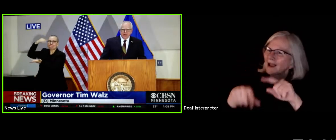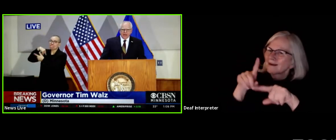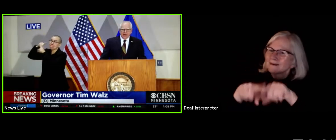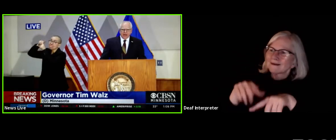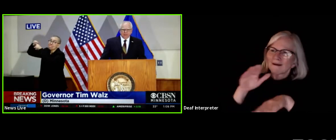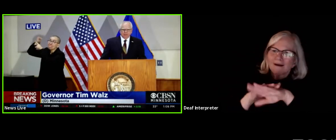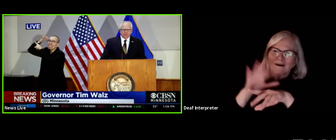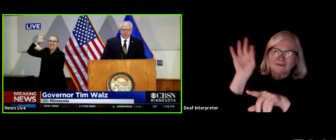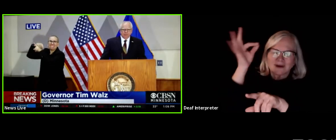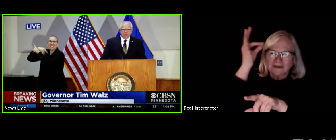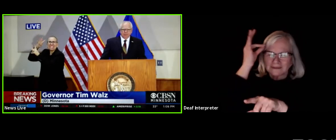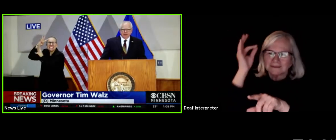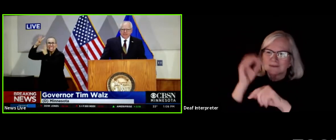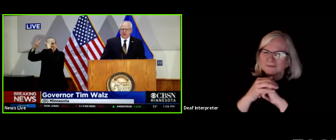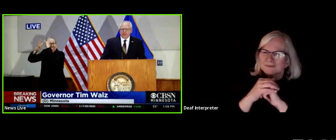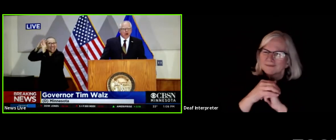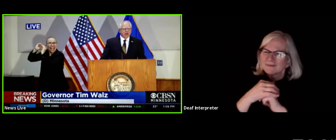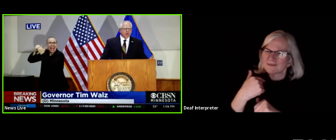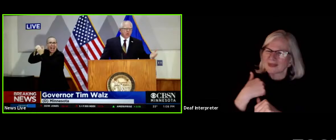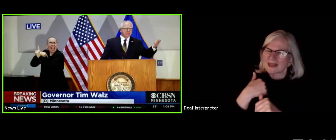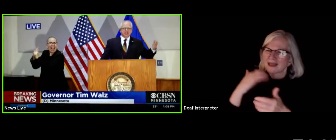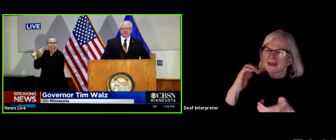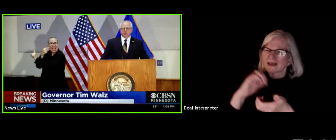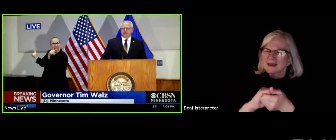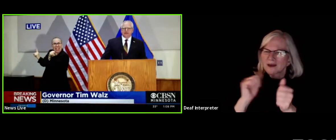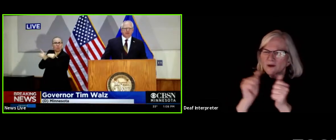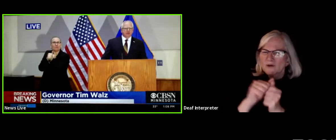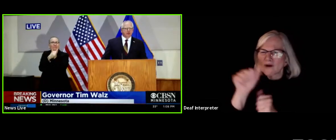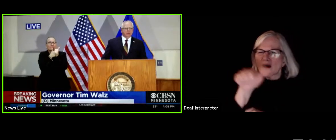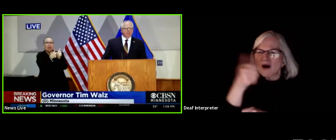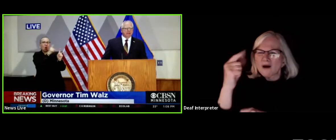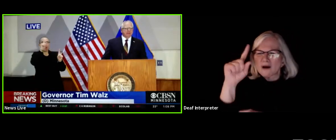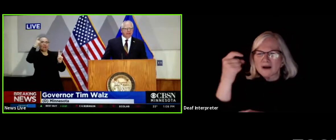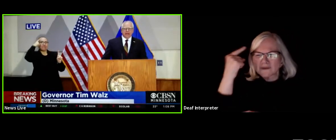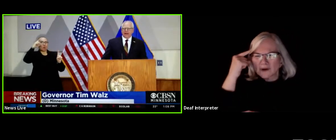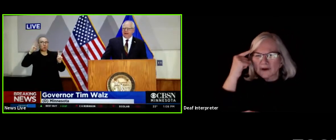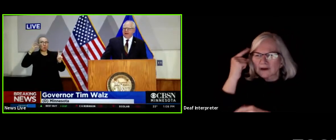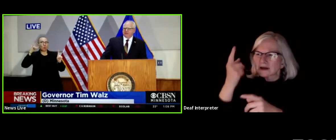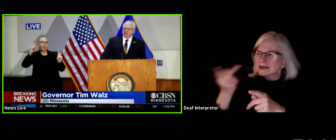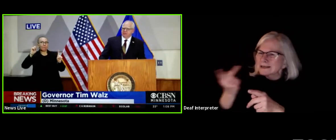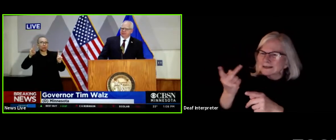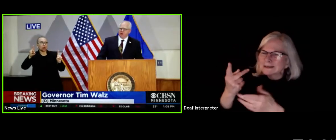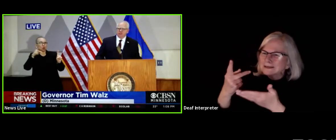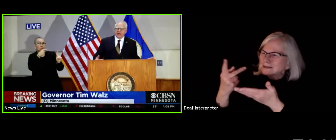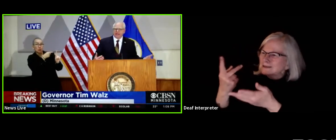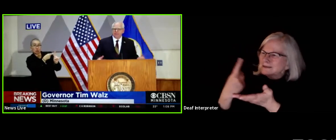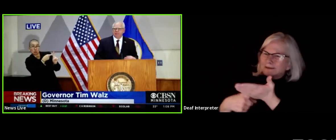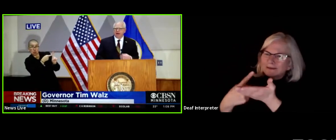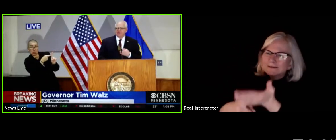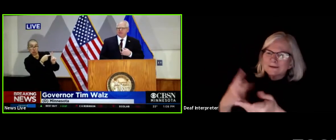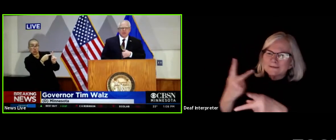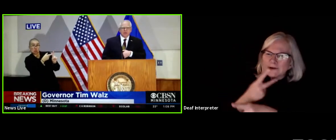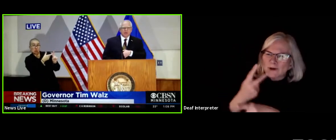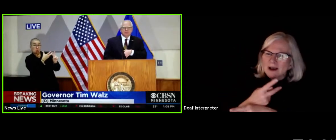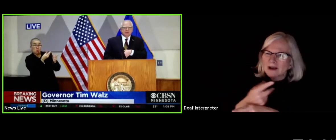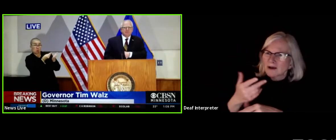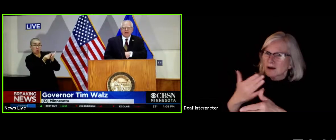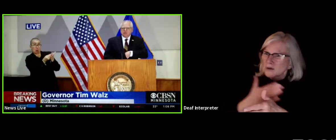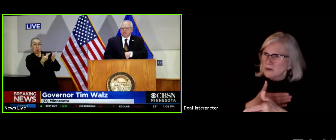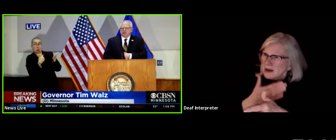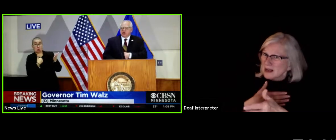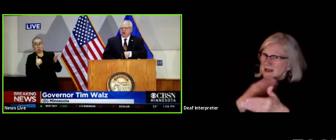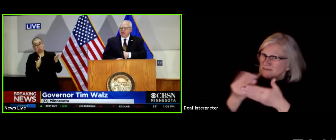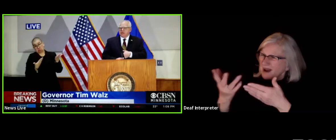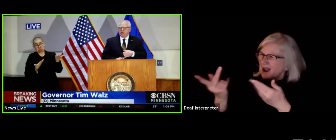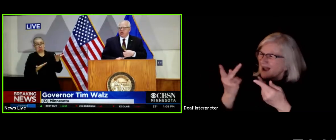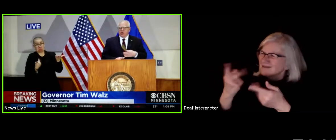suggestion. But it's going to be hard. And the question is, would they even do it? Because again, I think folks got to keep in mind this. Pfizer